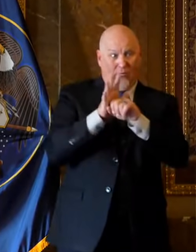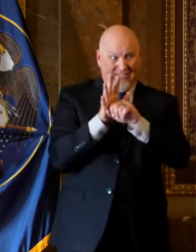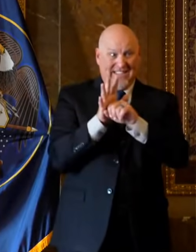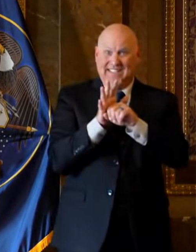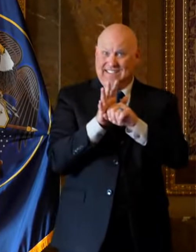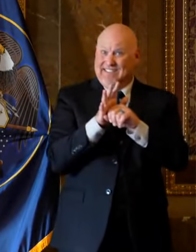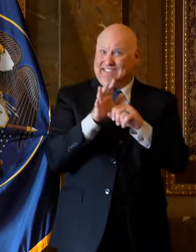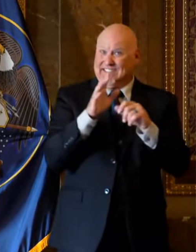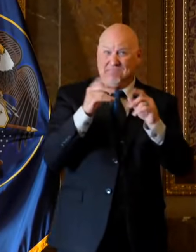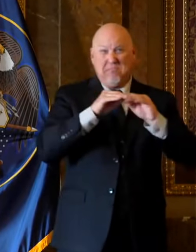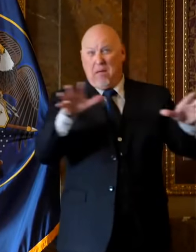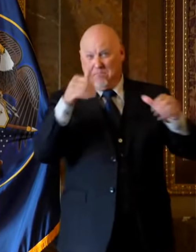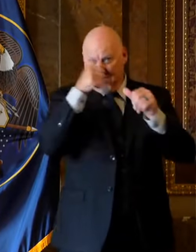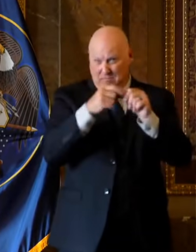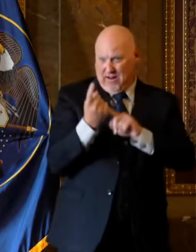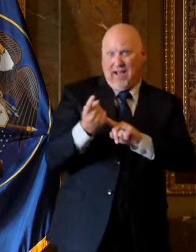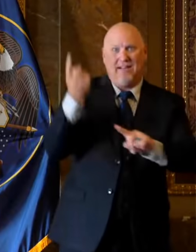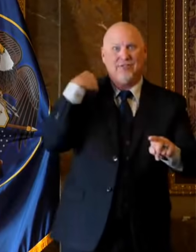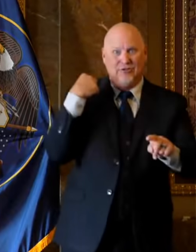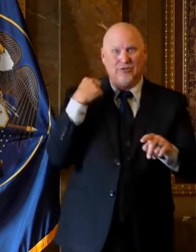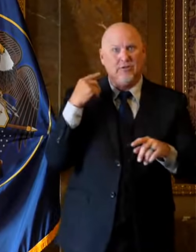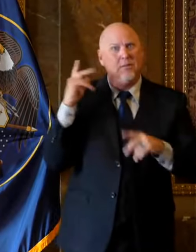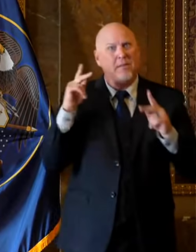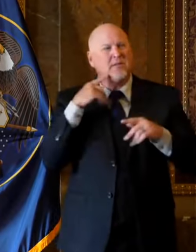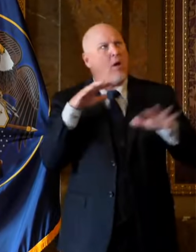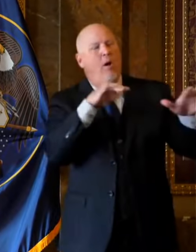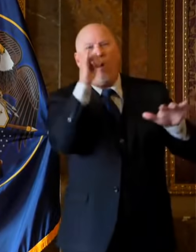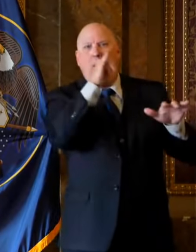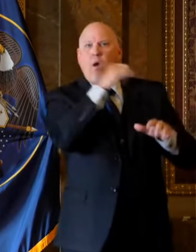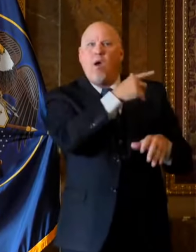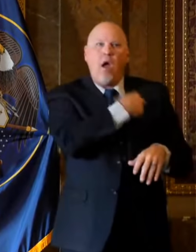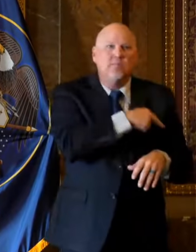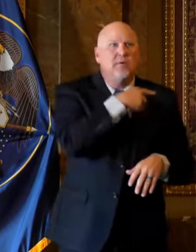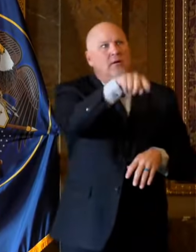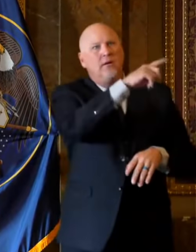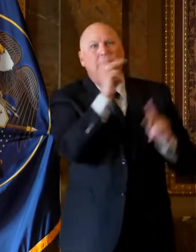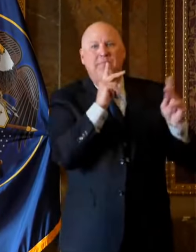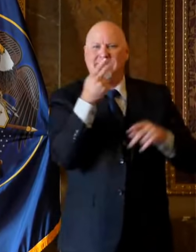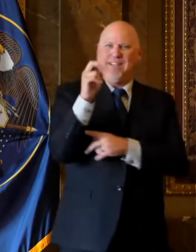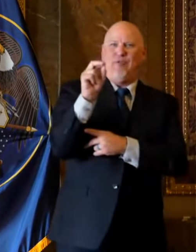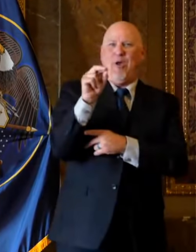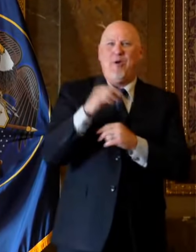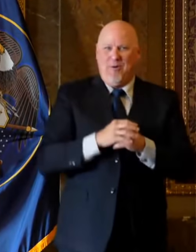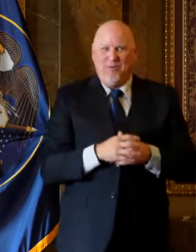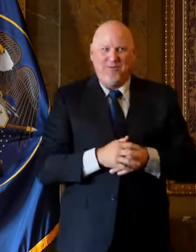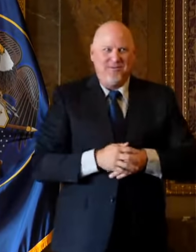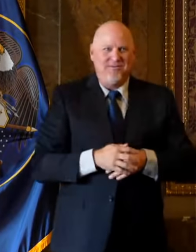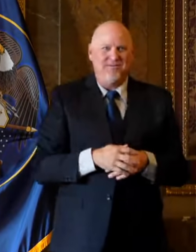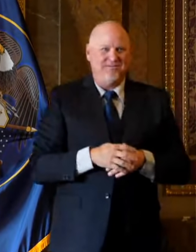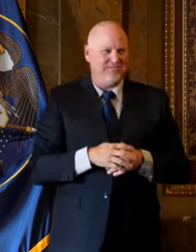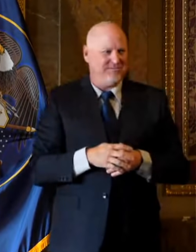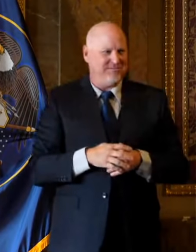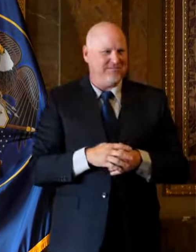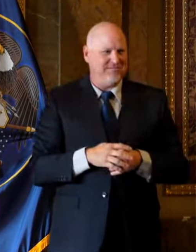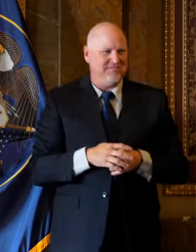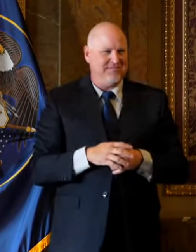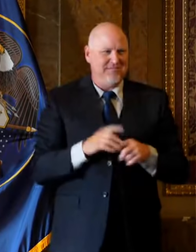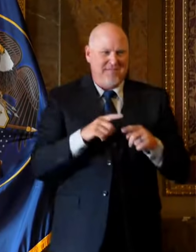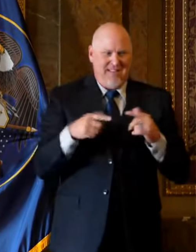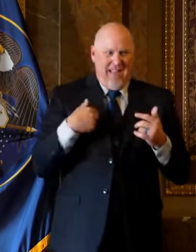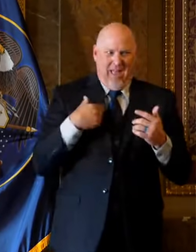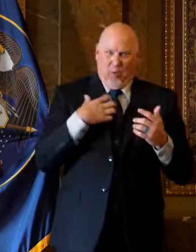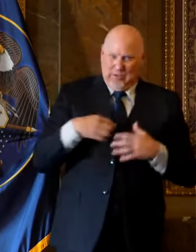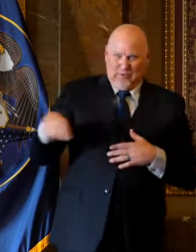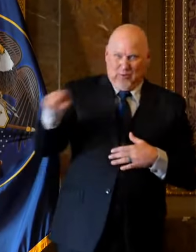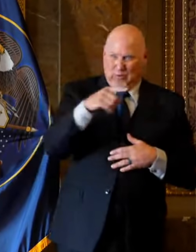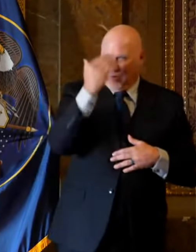said, "I wish people would understand that what we're seeing is preventable." Now, some of you might say to yourselves,